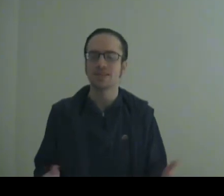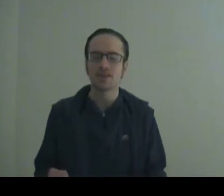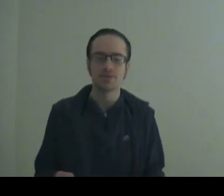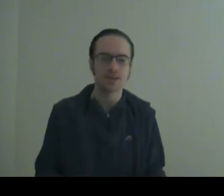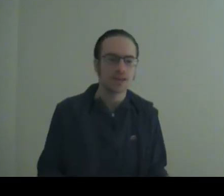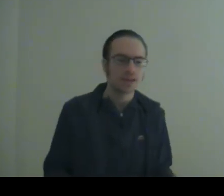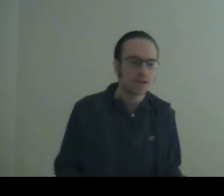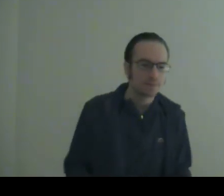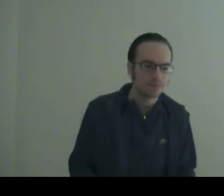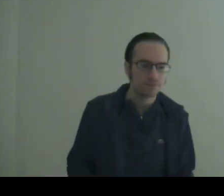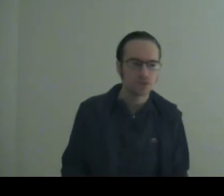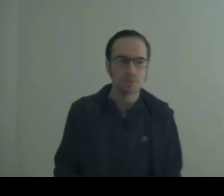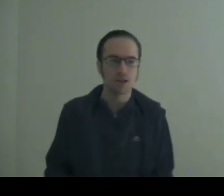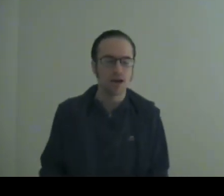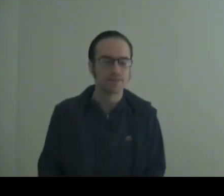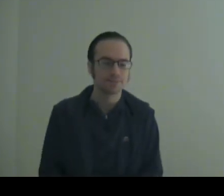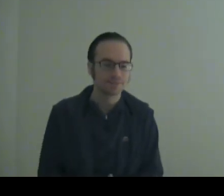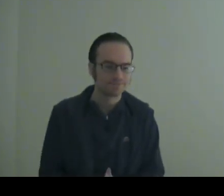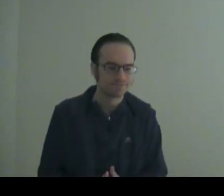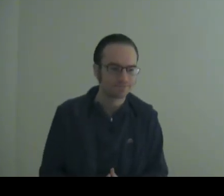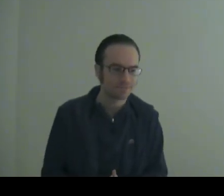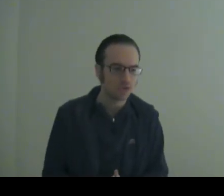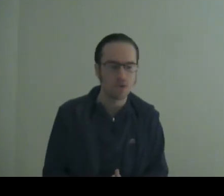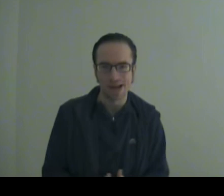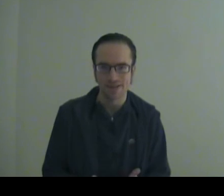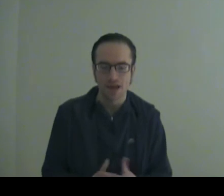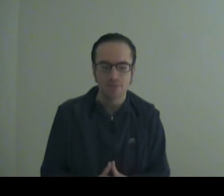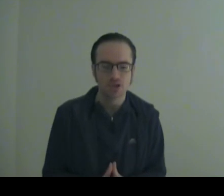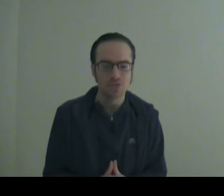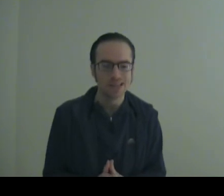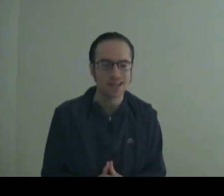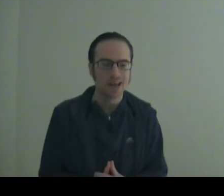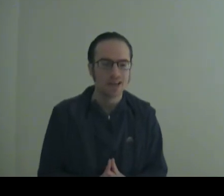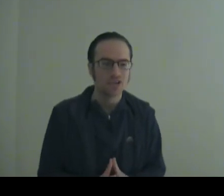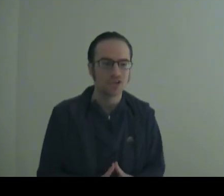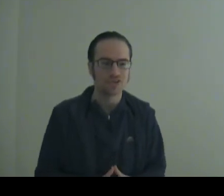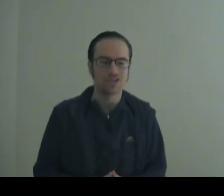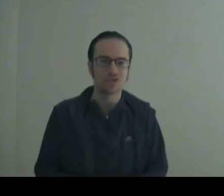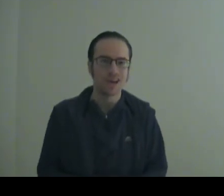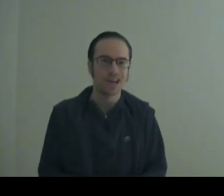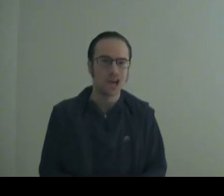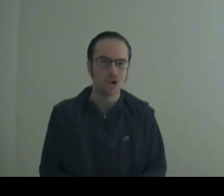Love subplot. A romance between Judges Dredd and